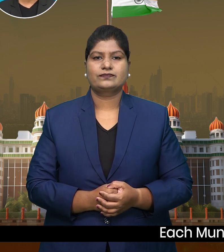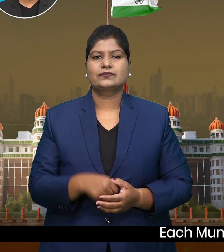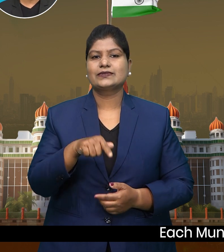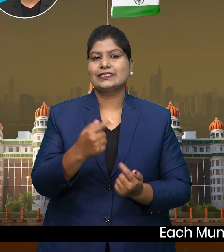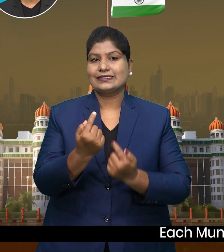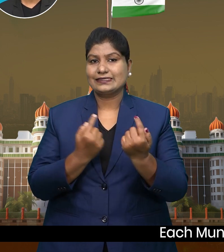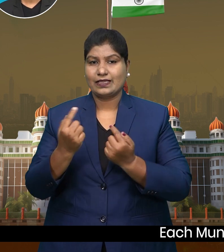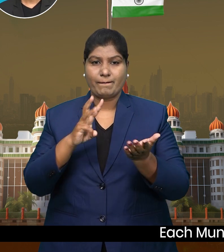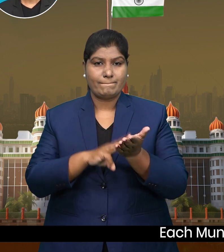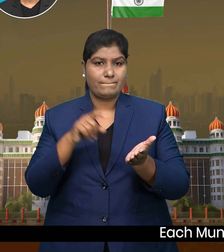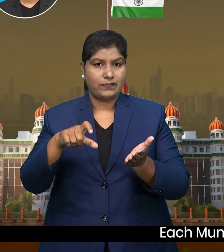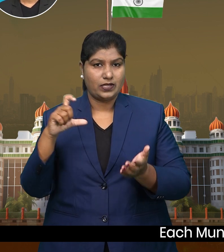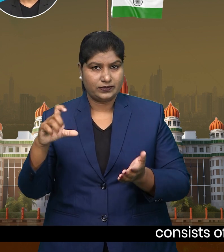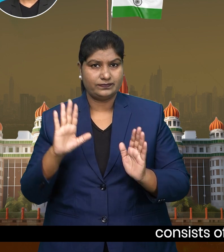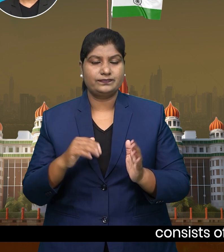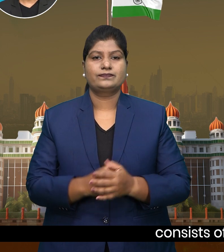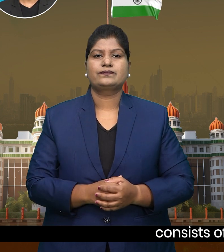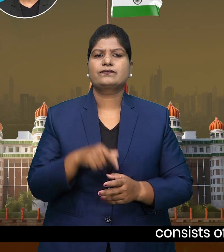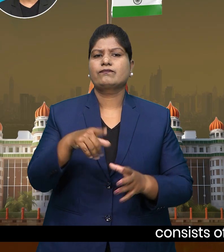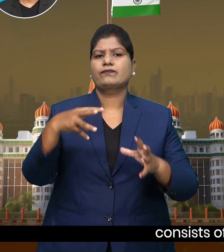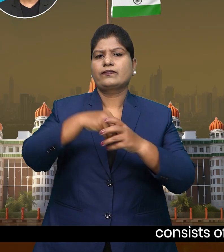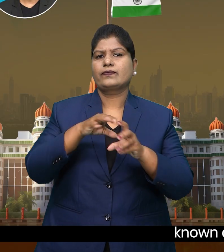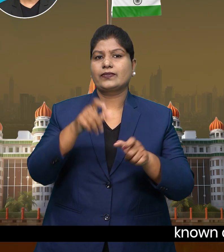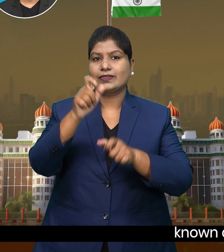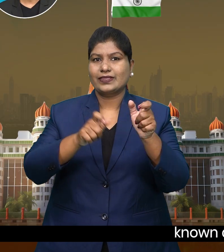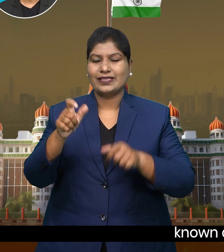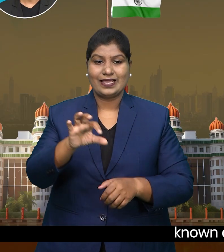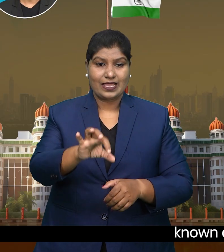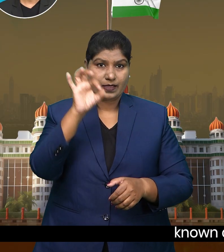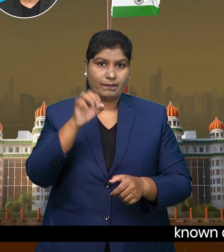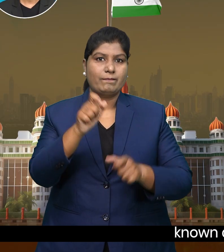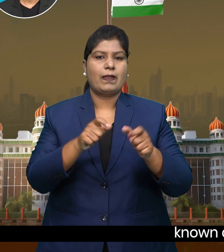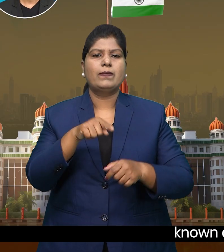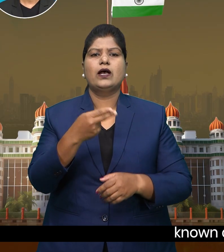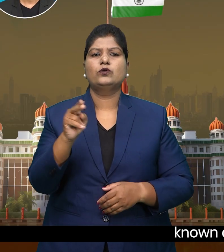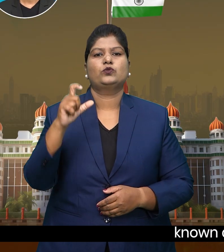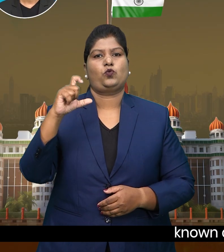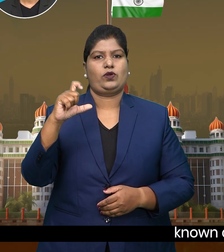Each municipal corporation consists of elected members known as corporators